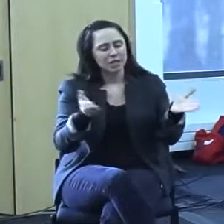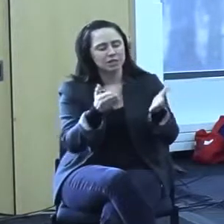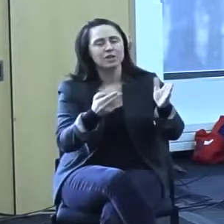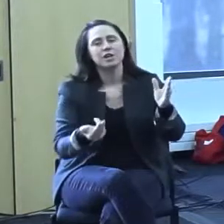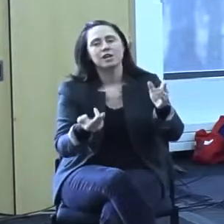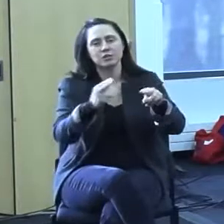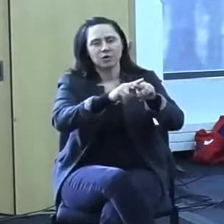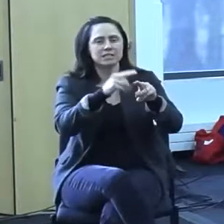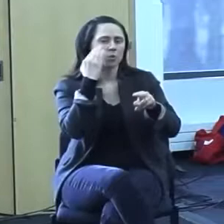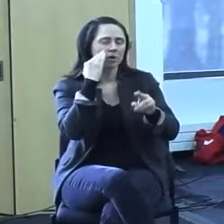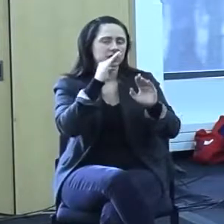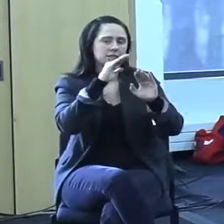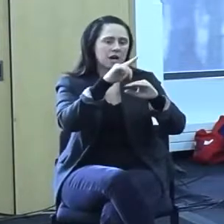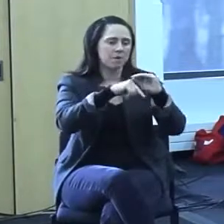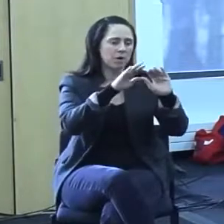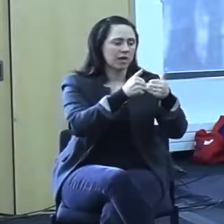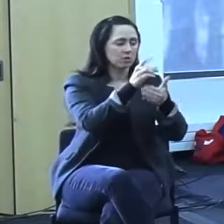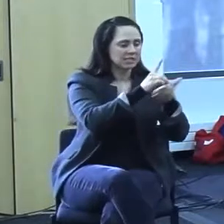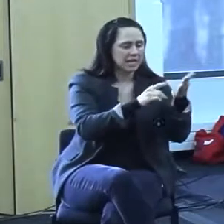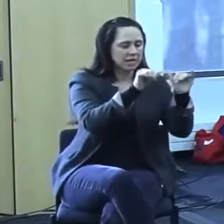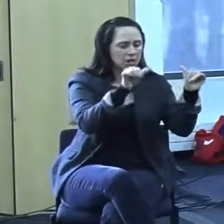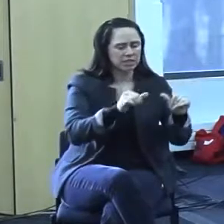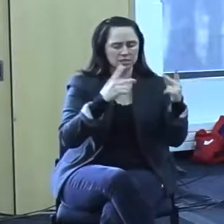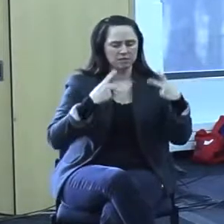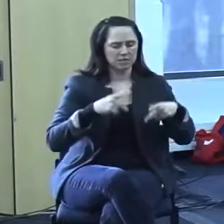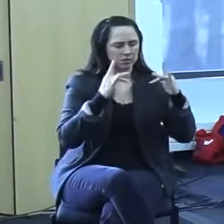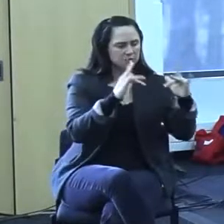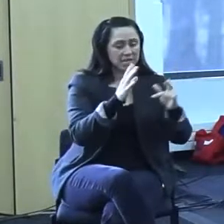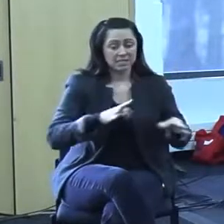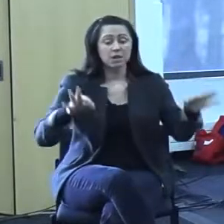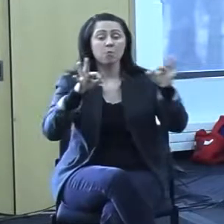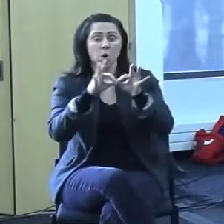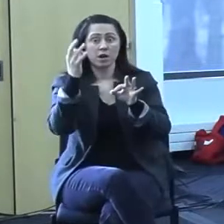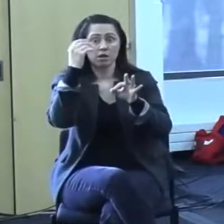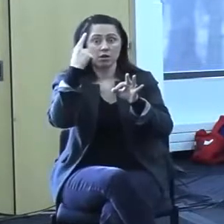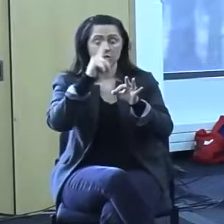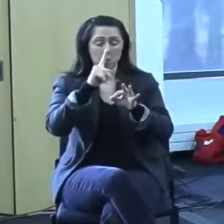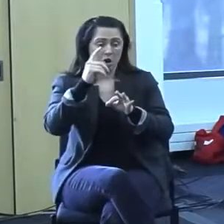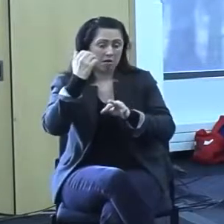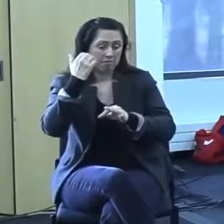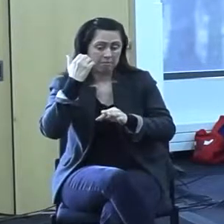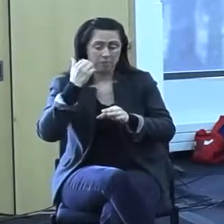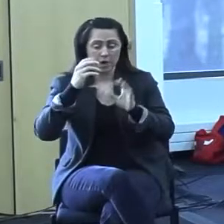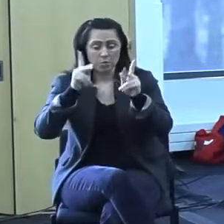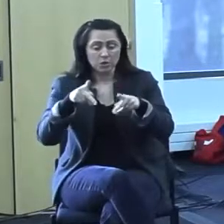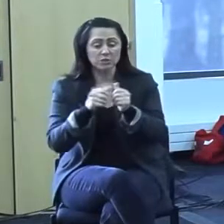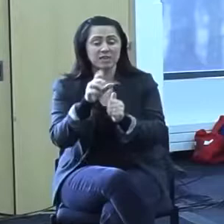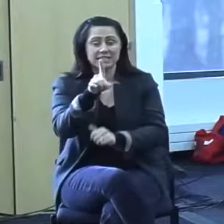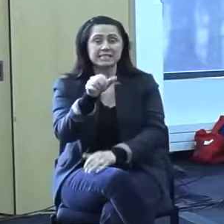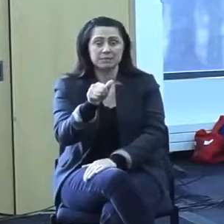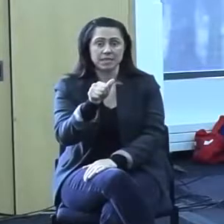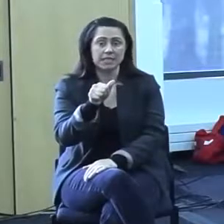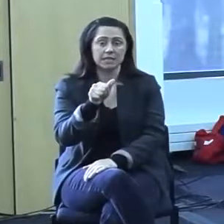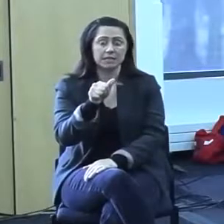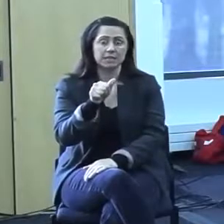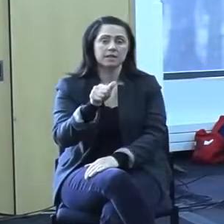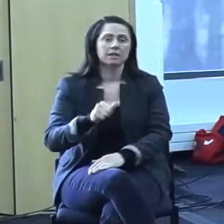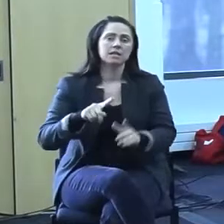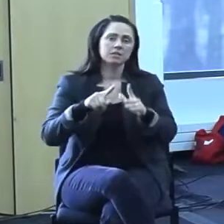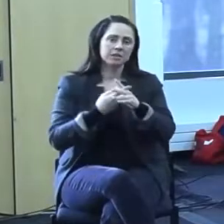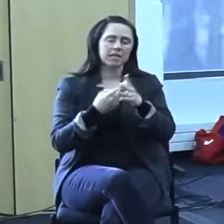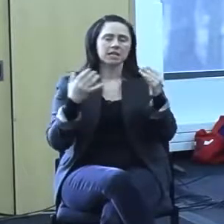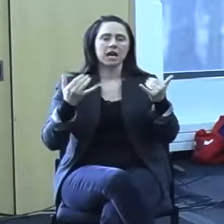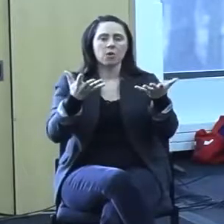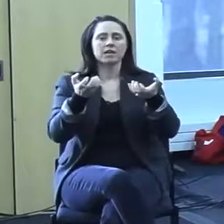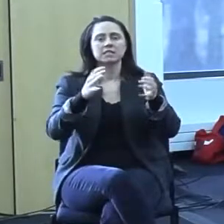and the physical space is important in the daily life of an individual with a disability. To begin, we would now